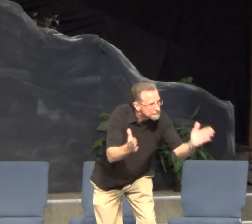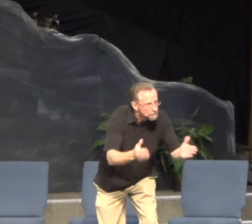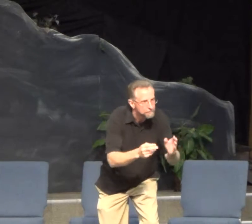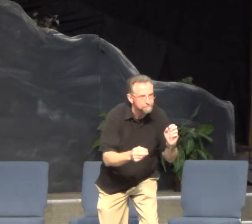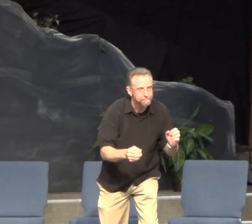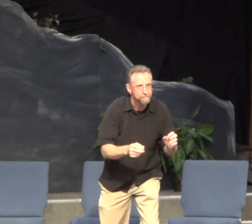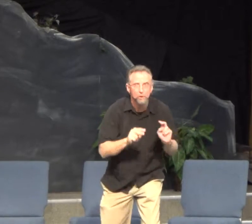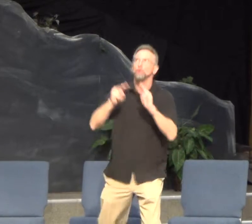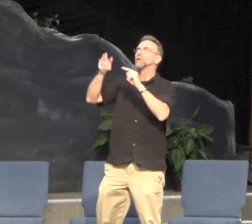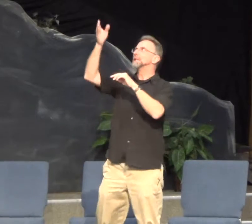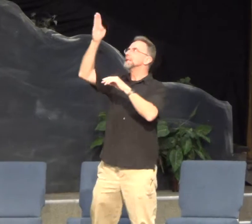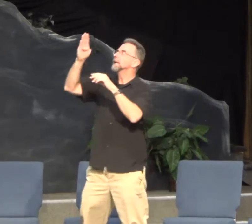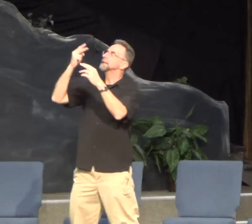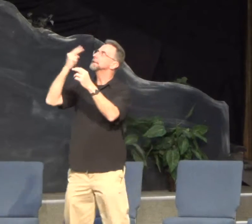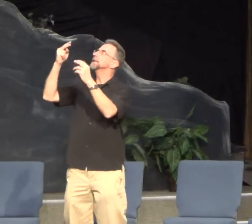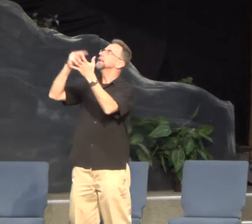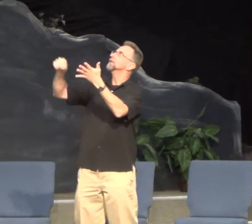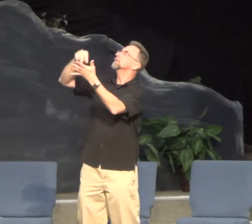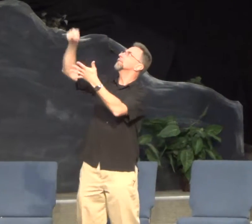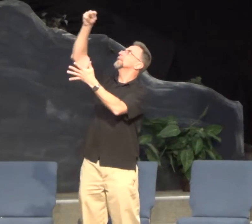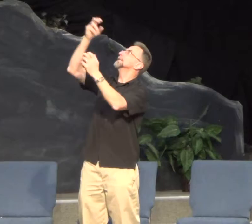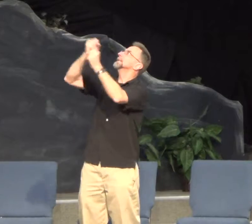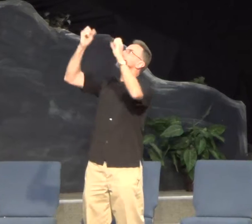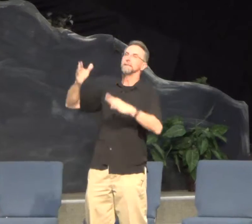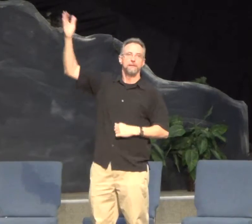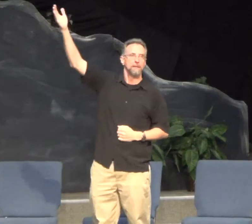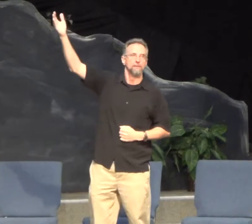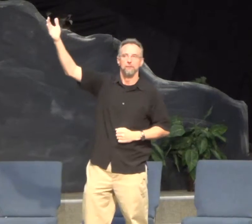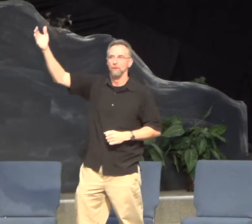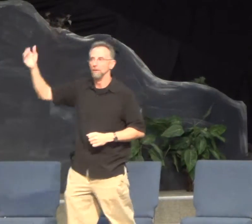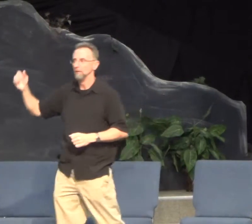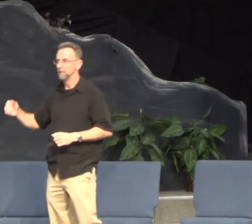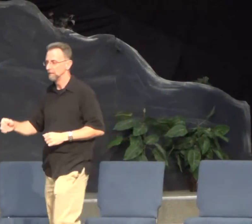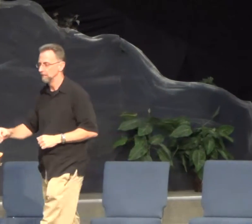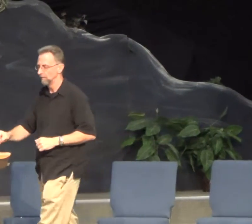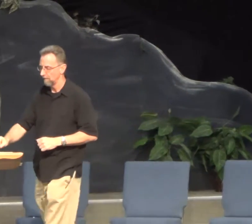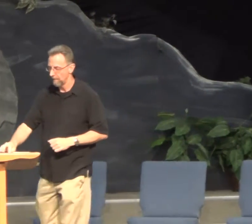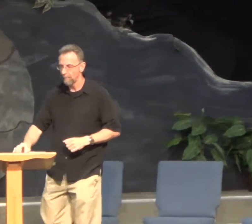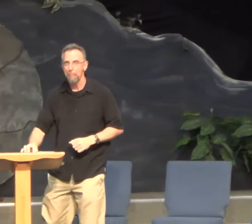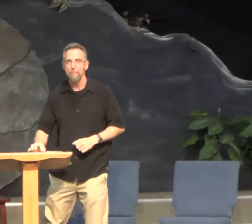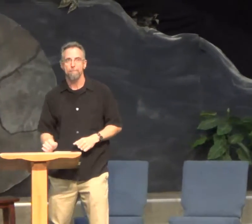So Paul was there writing and encouraging them to see the resurrected Savior.